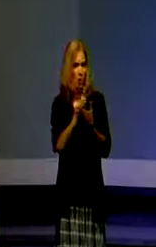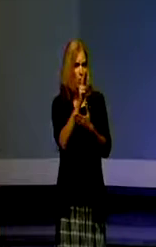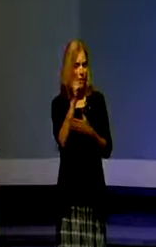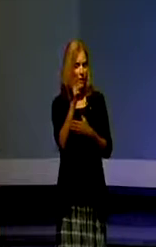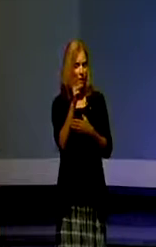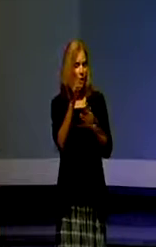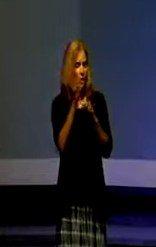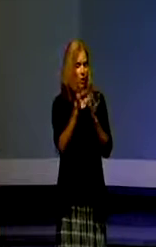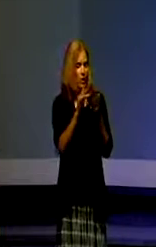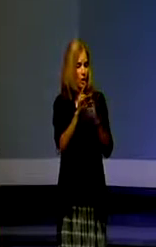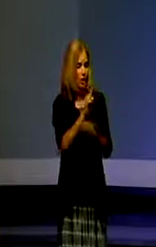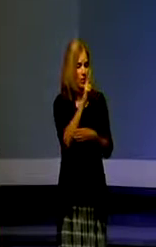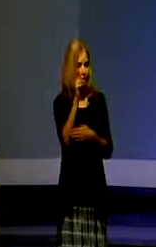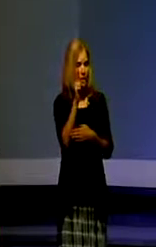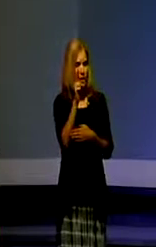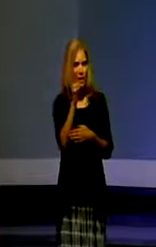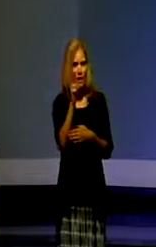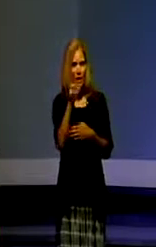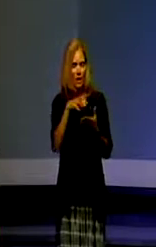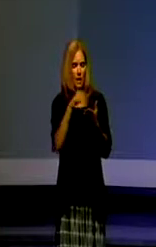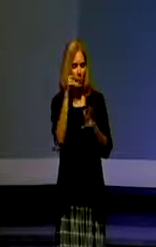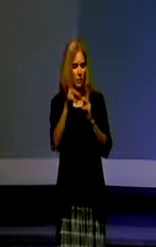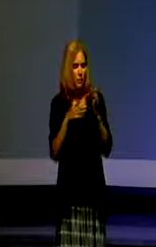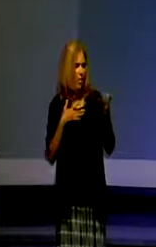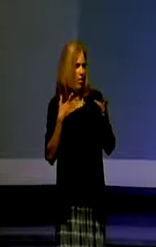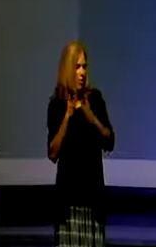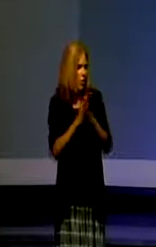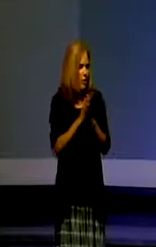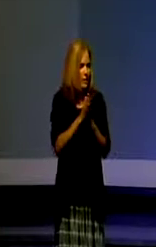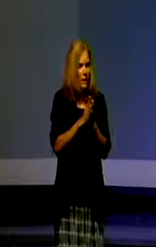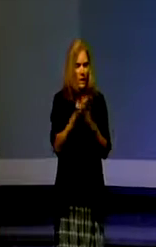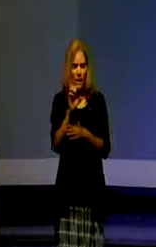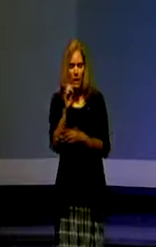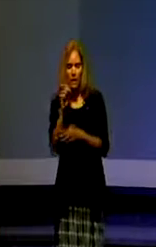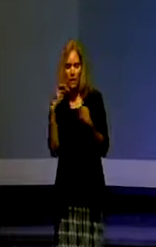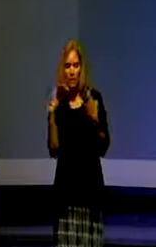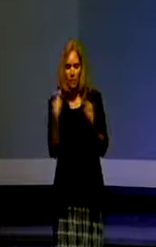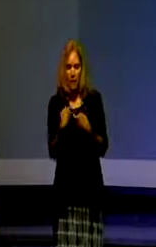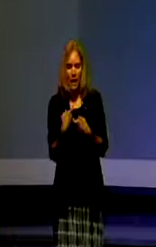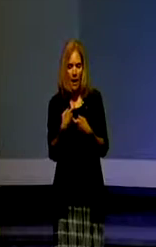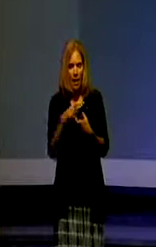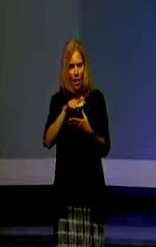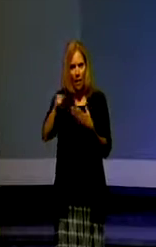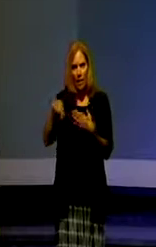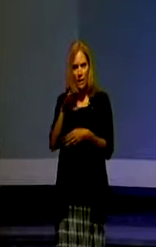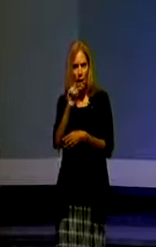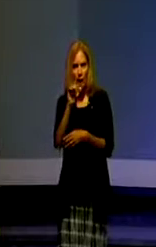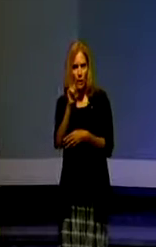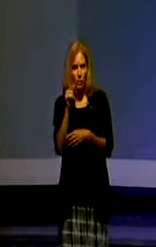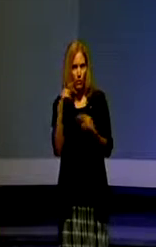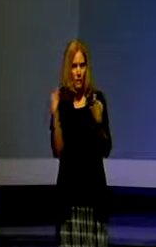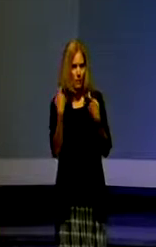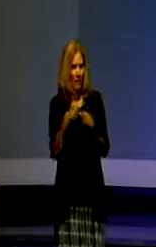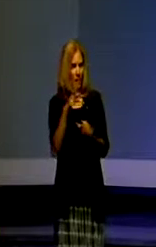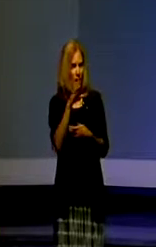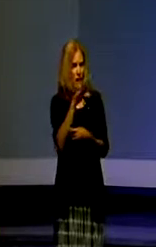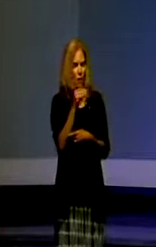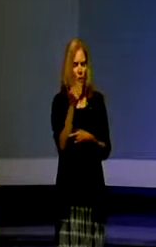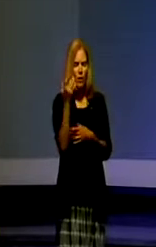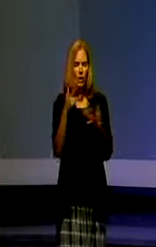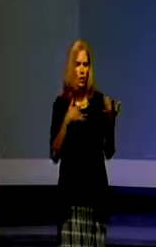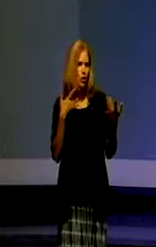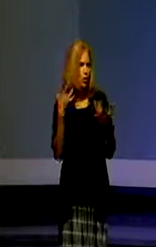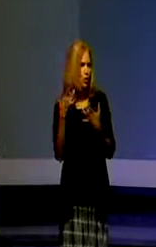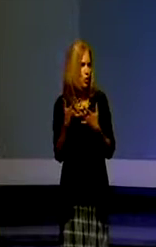at a Christian university, the young people are so enthusiastic. In Spain, just last October, we were in Spain, and what a